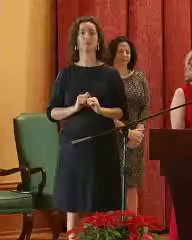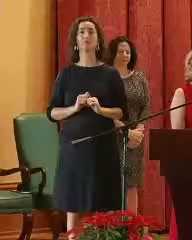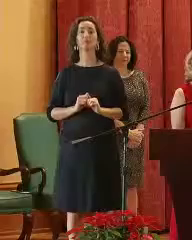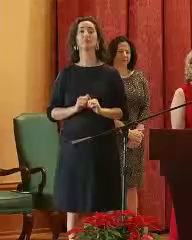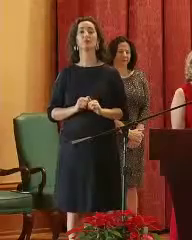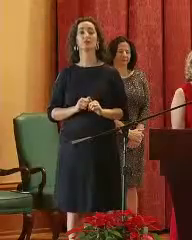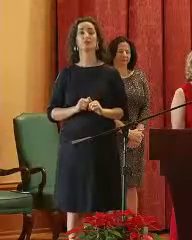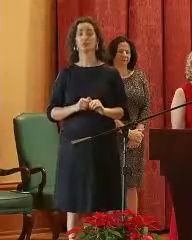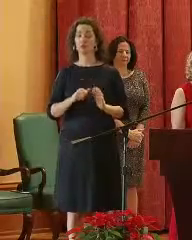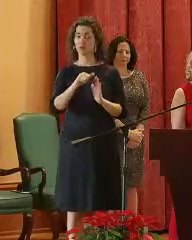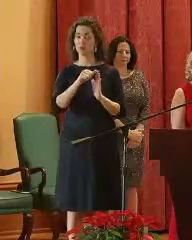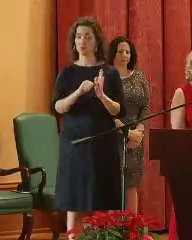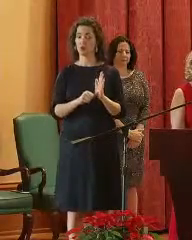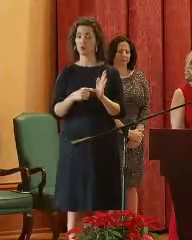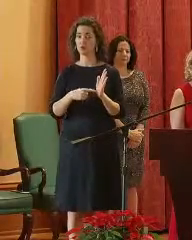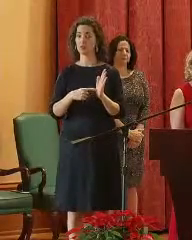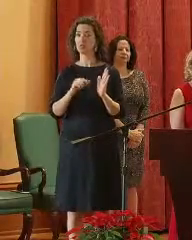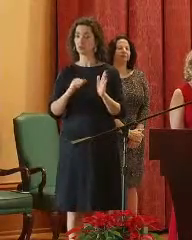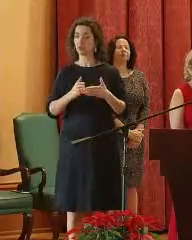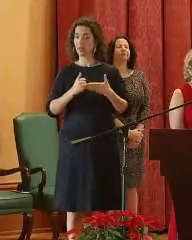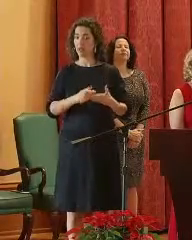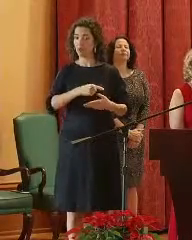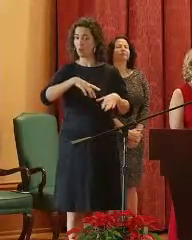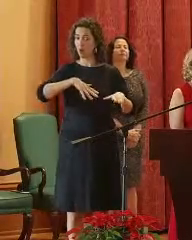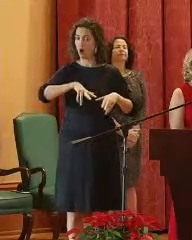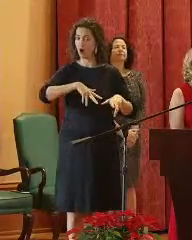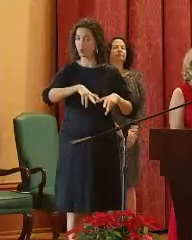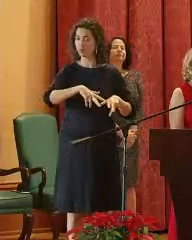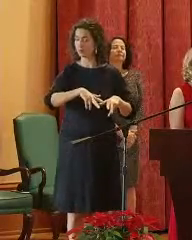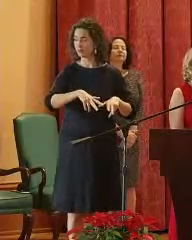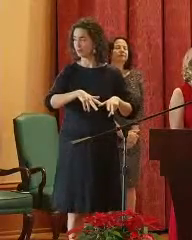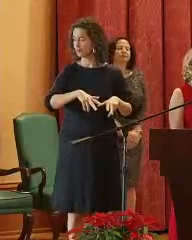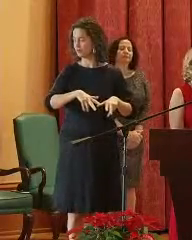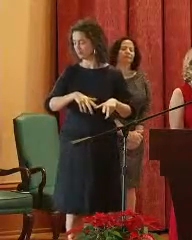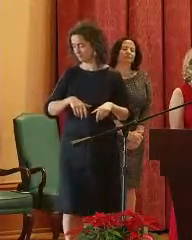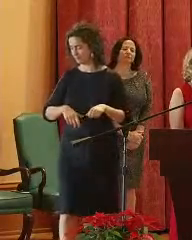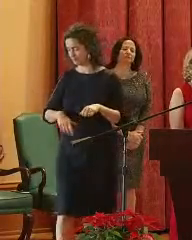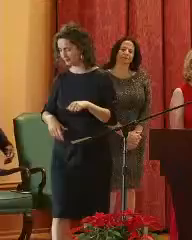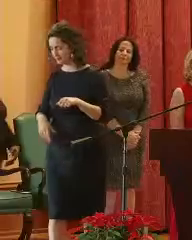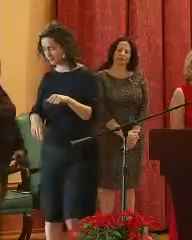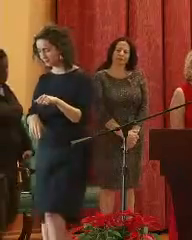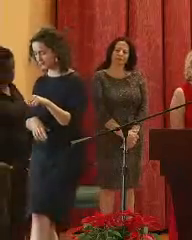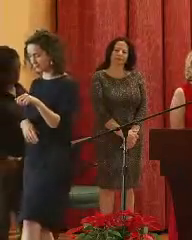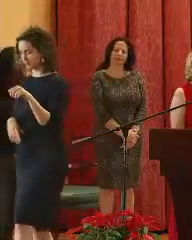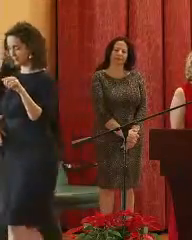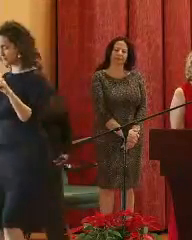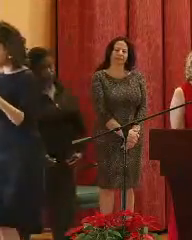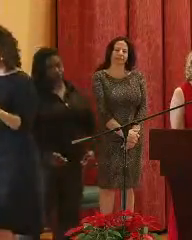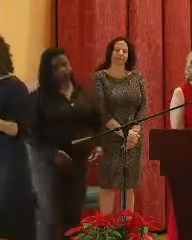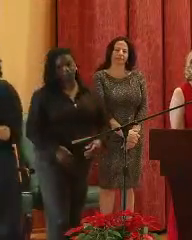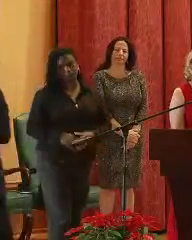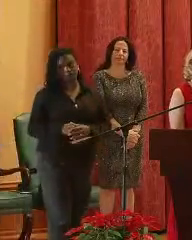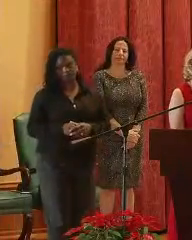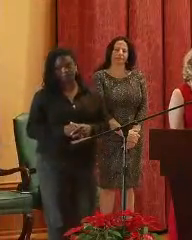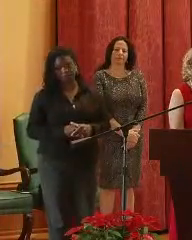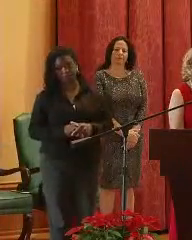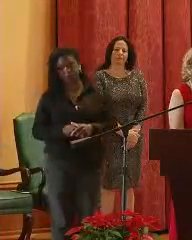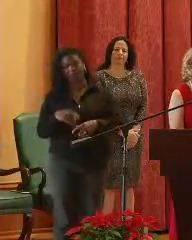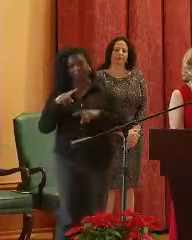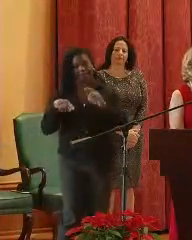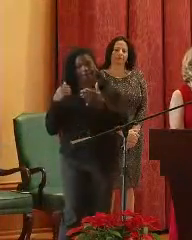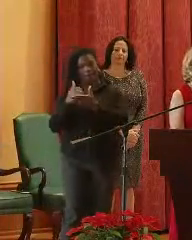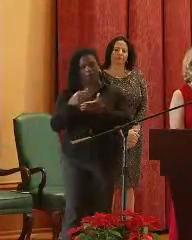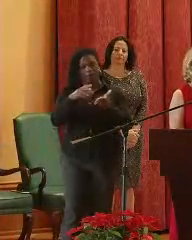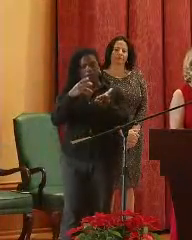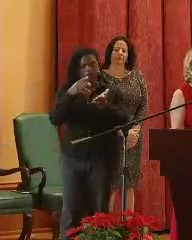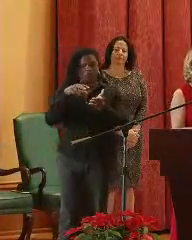Even though the surgery could have helped Jen walk. There were frequent seizures, more surgeries, and Jen not sitting